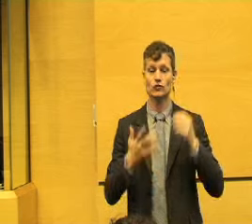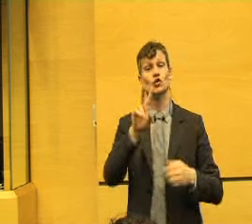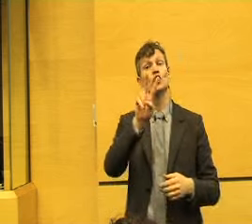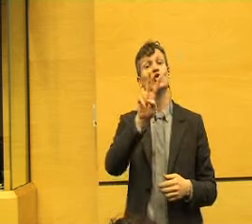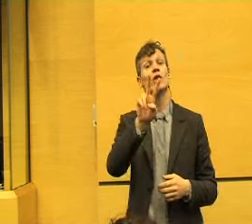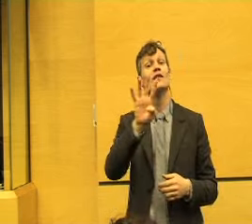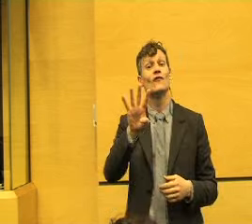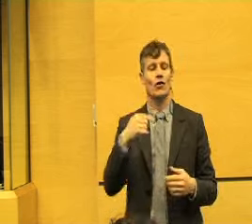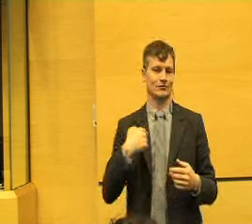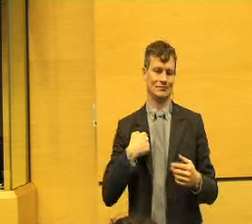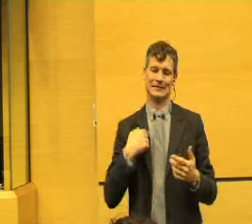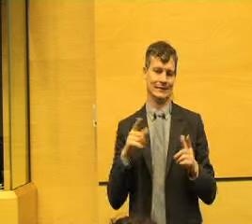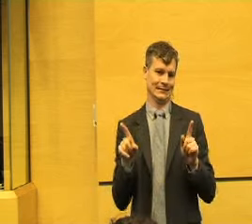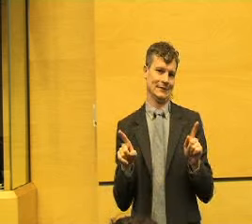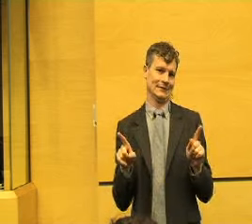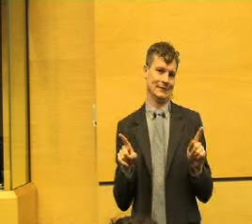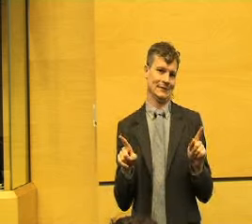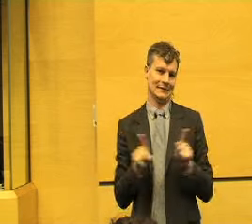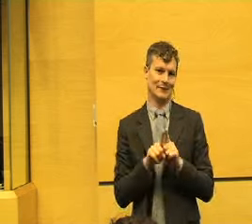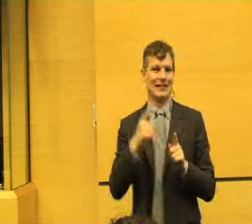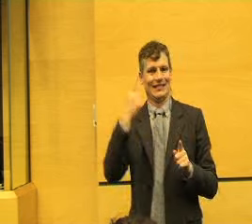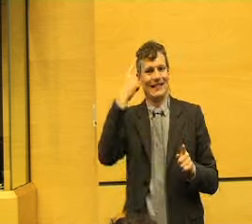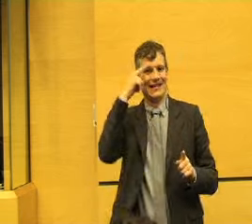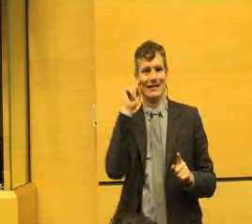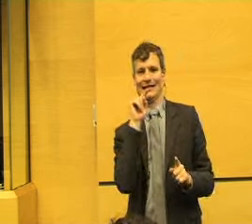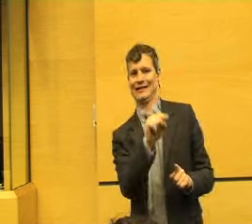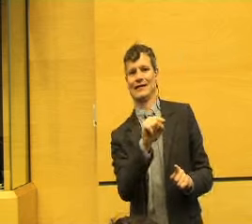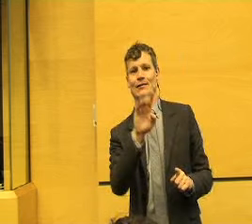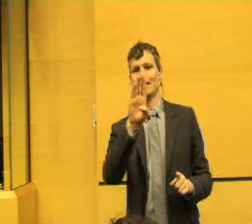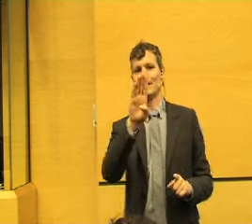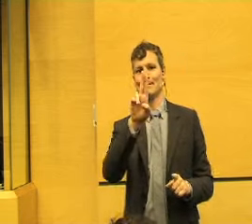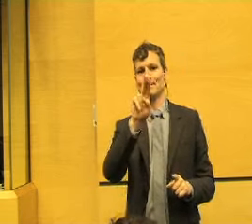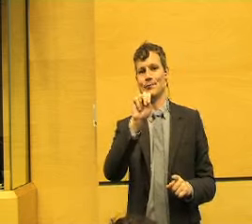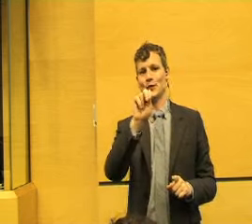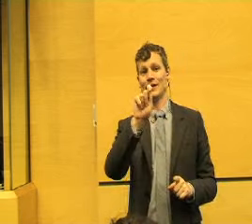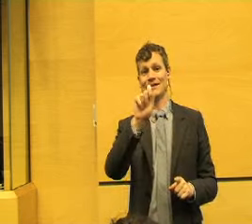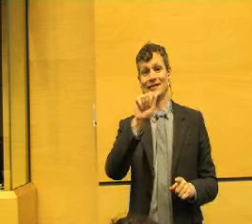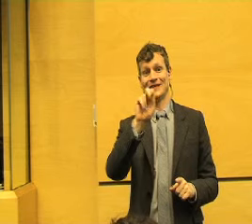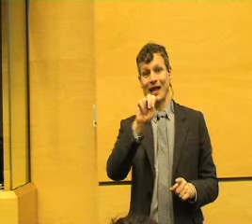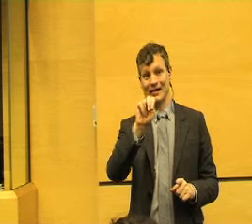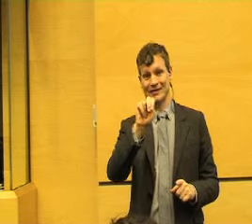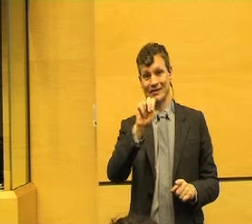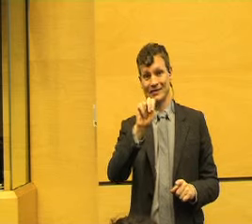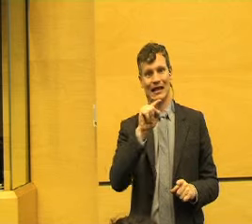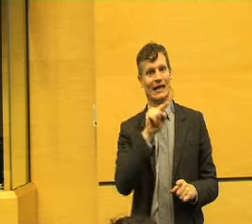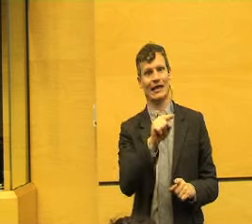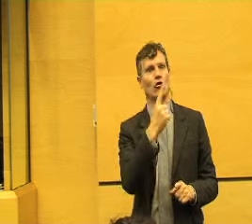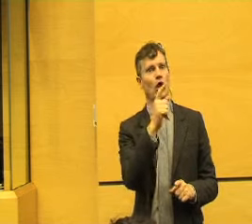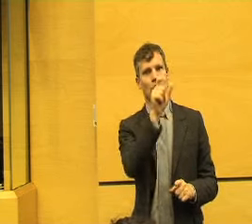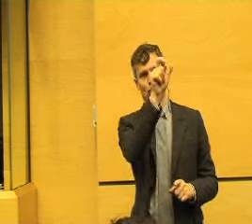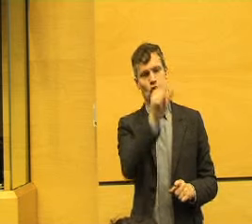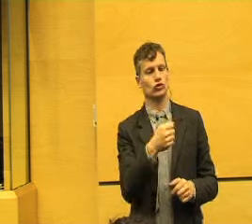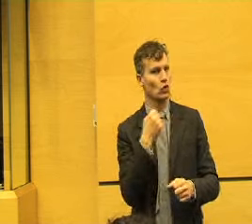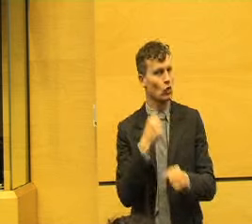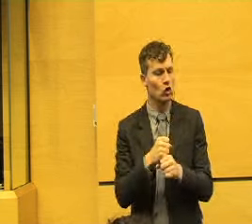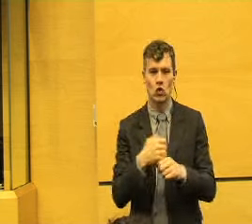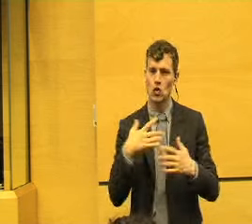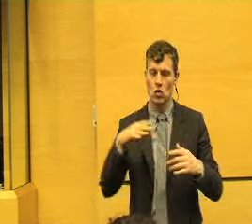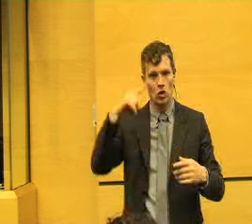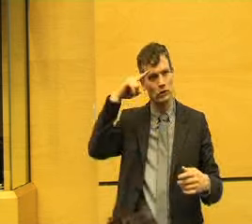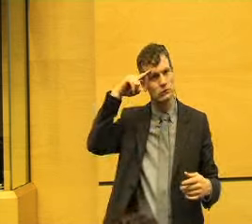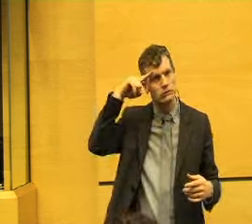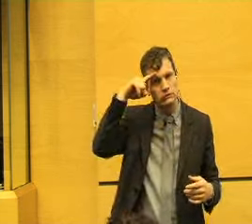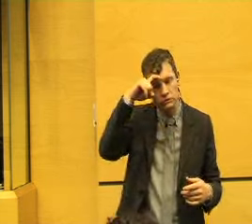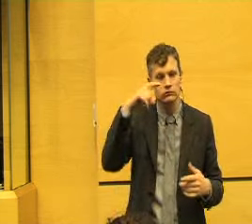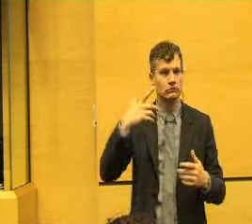think about Senator Buntan, because he's one of the colleagues who works very, very hardly, and is actually one of our members